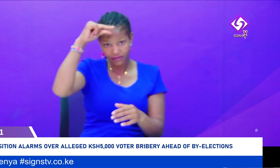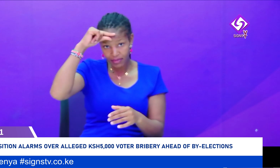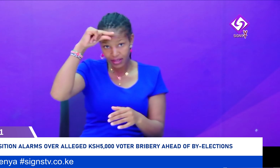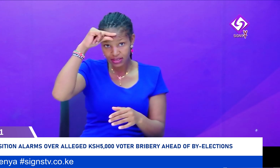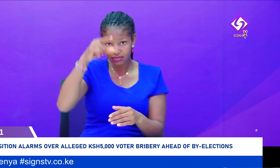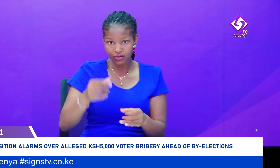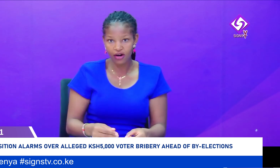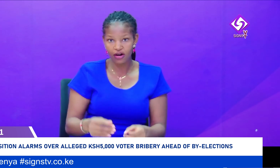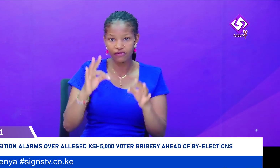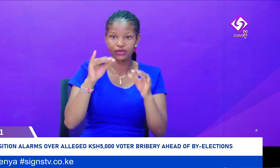candidate.